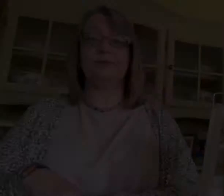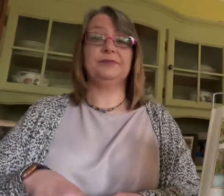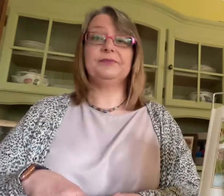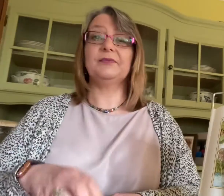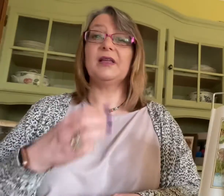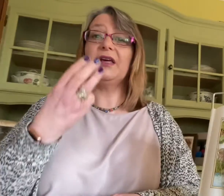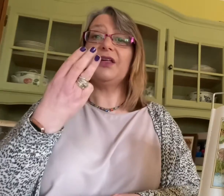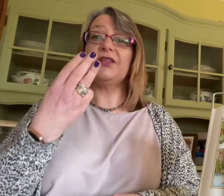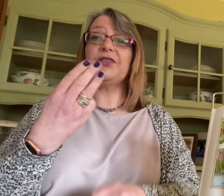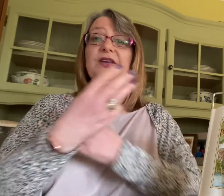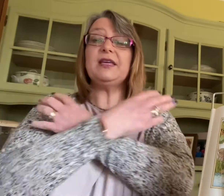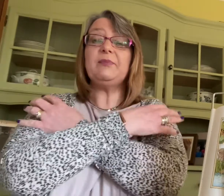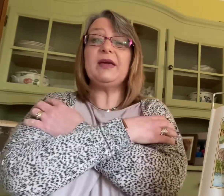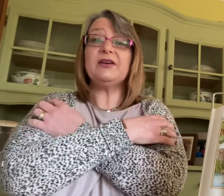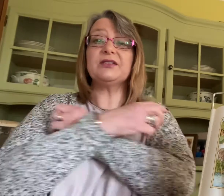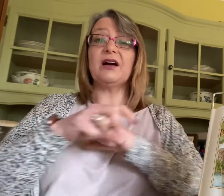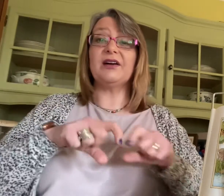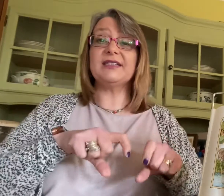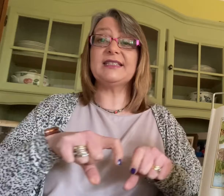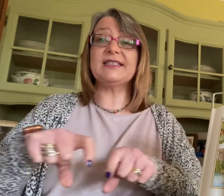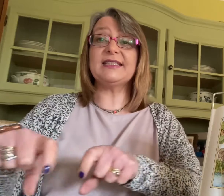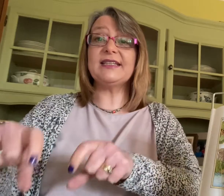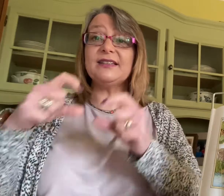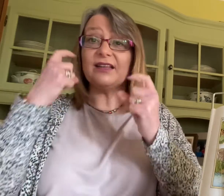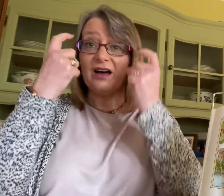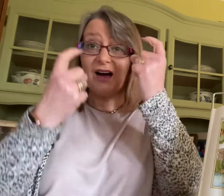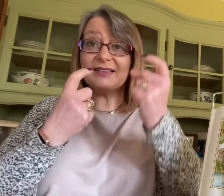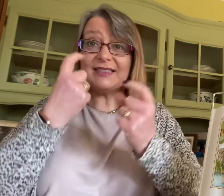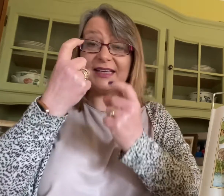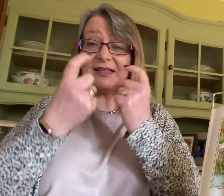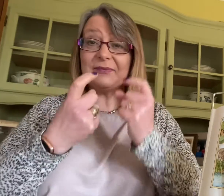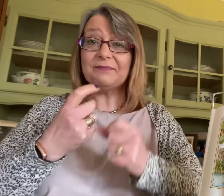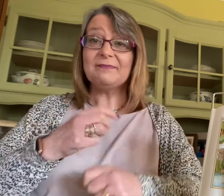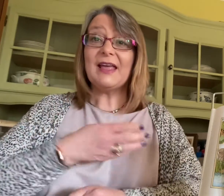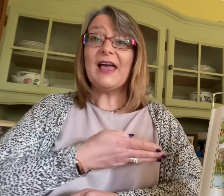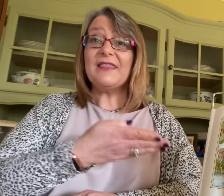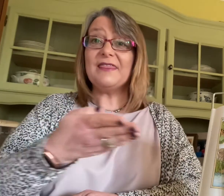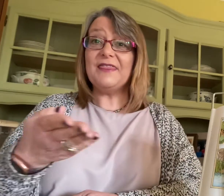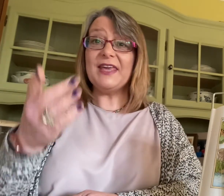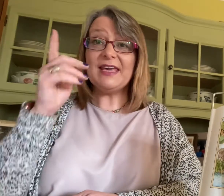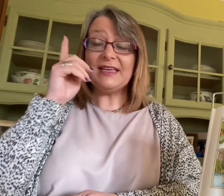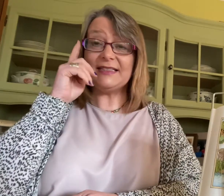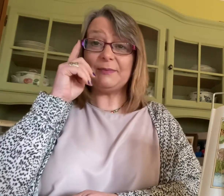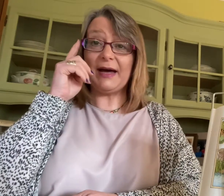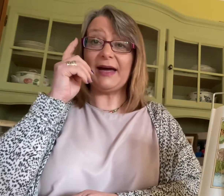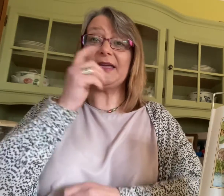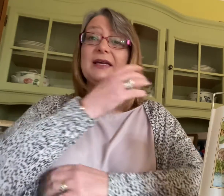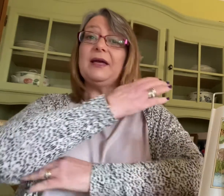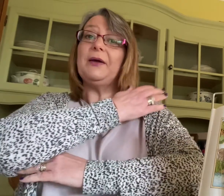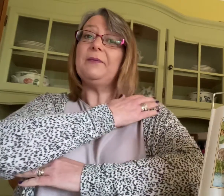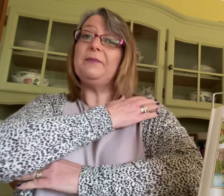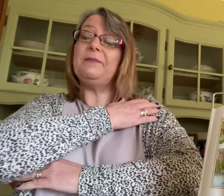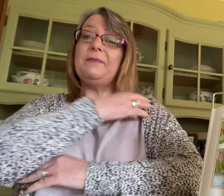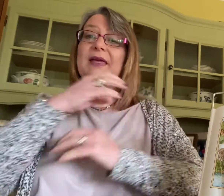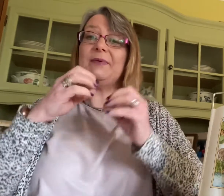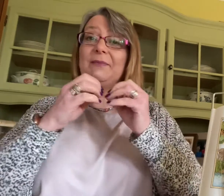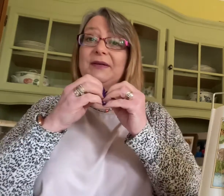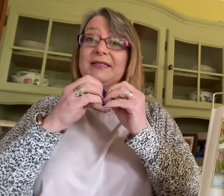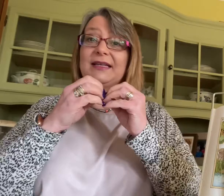The three bears hunters are still hunting. They spy Baby Bunting.